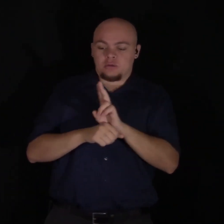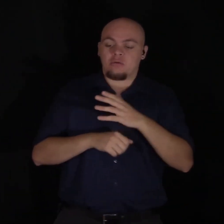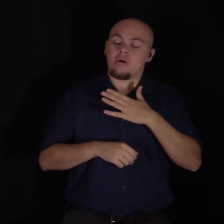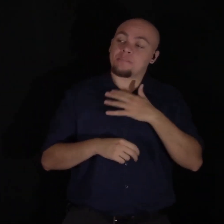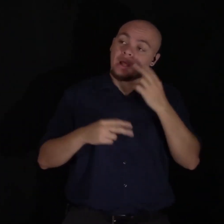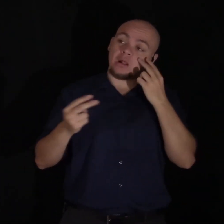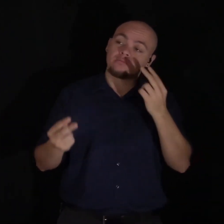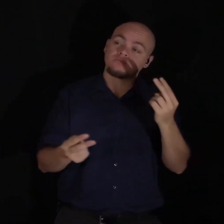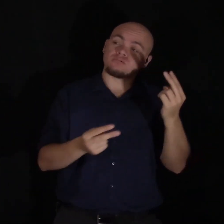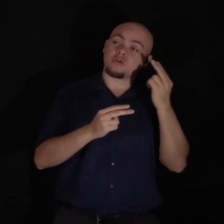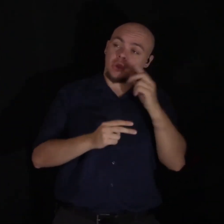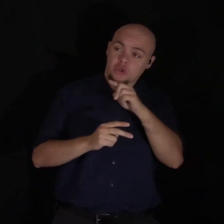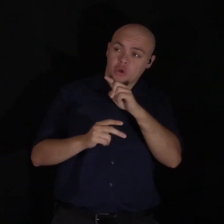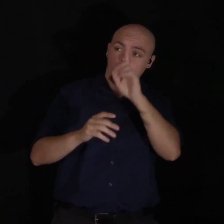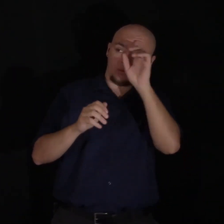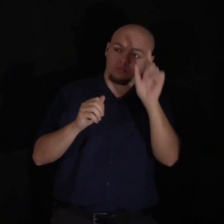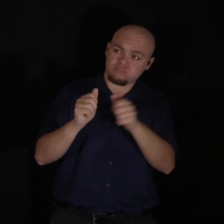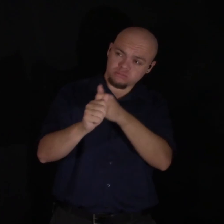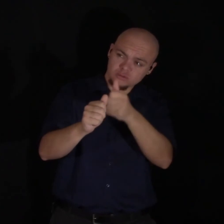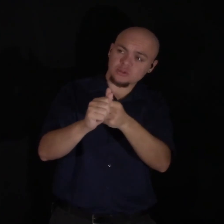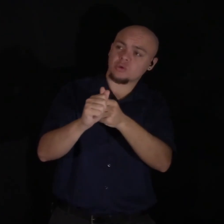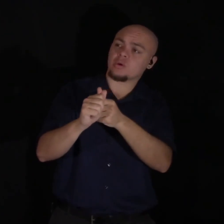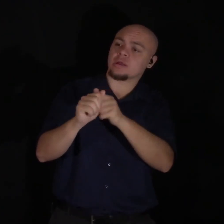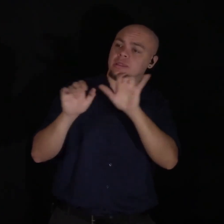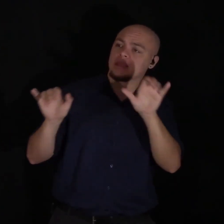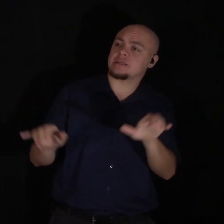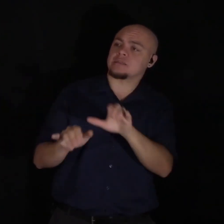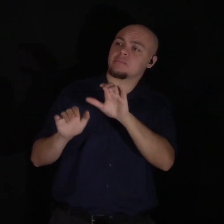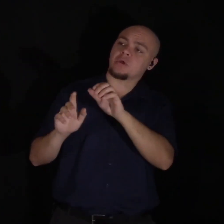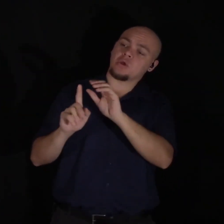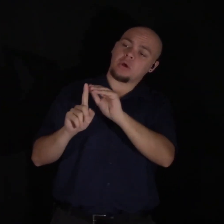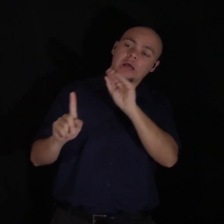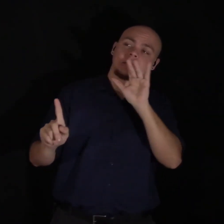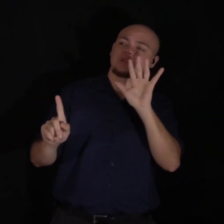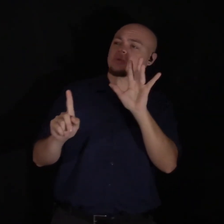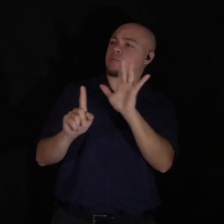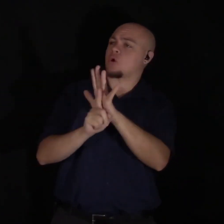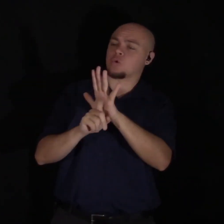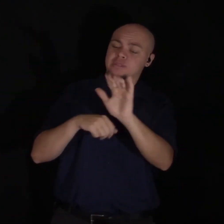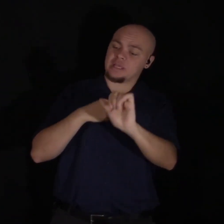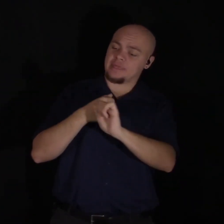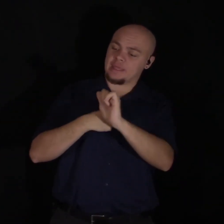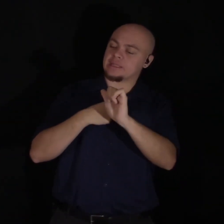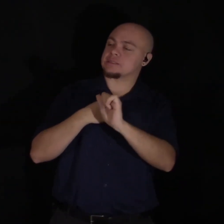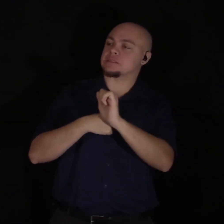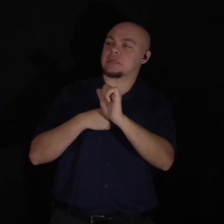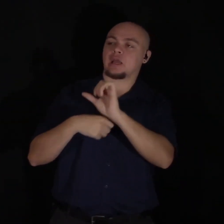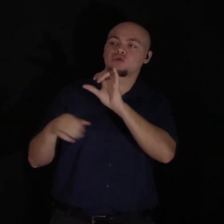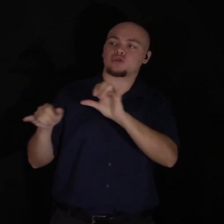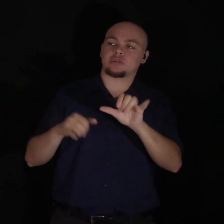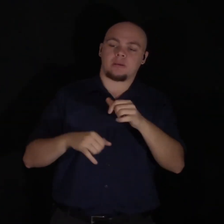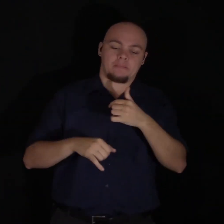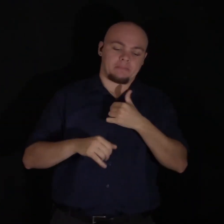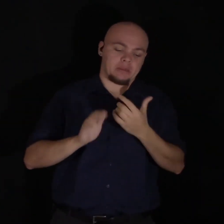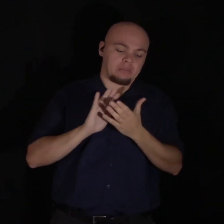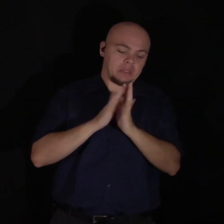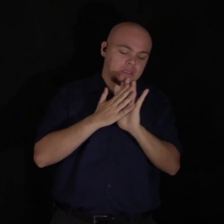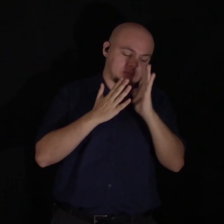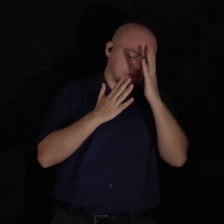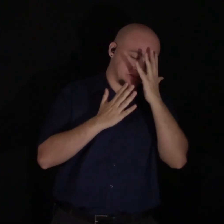are pursuing the same course, exposing yourself to the same dangers which have rendered me what I am, I imagine